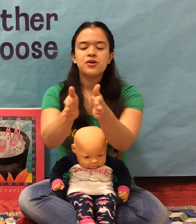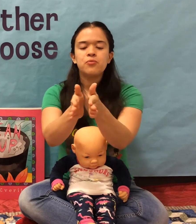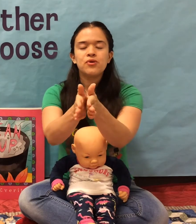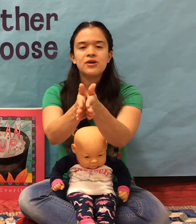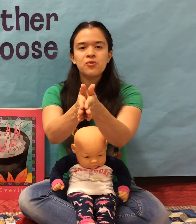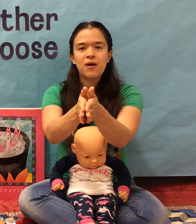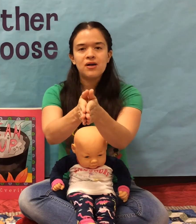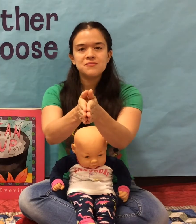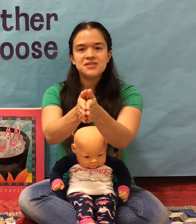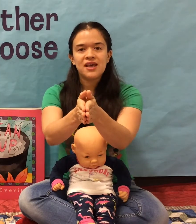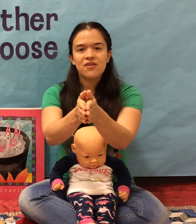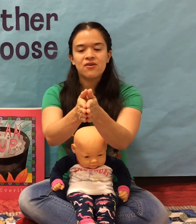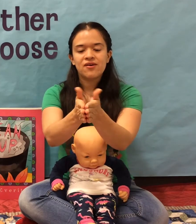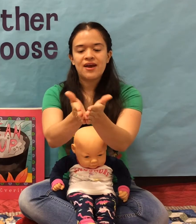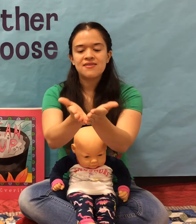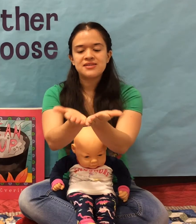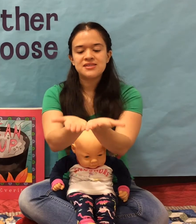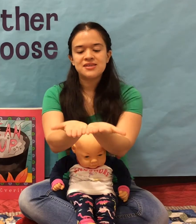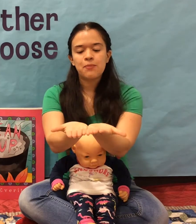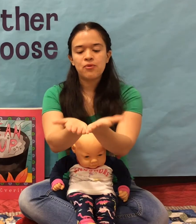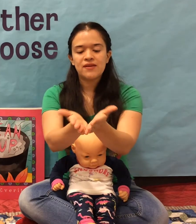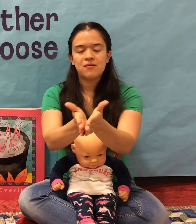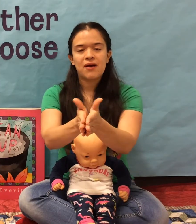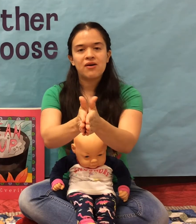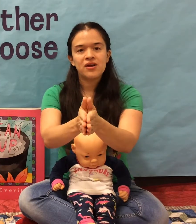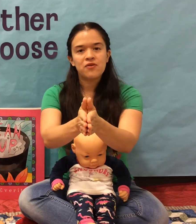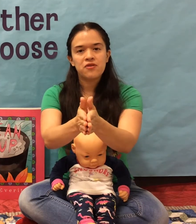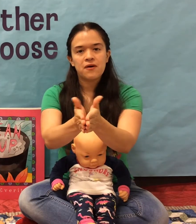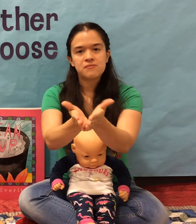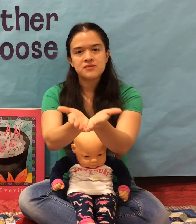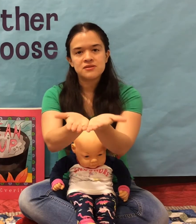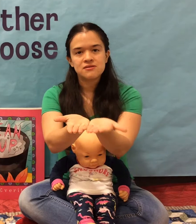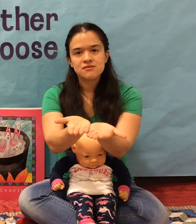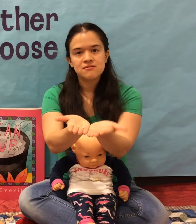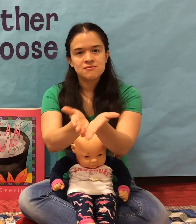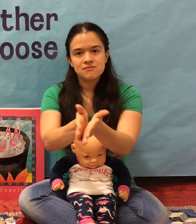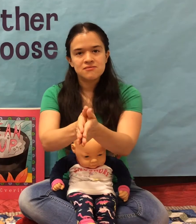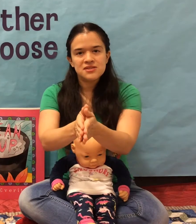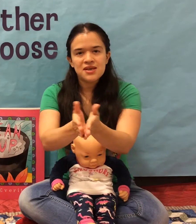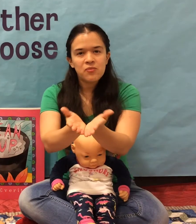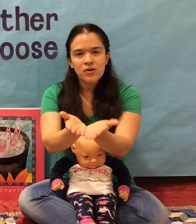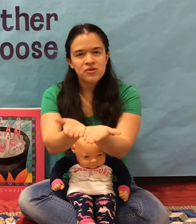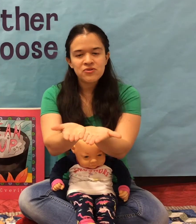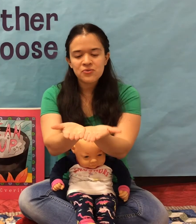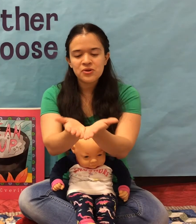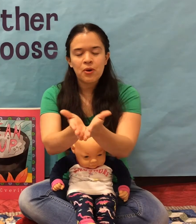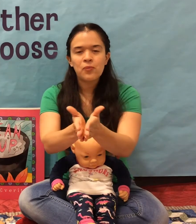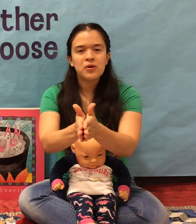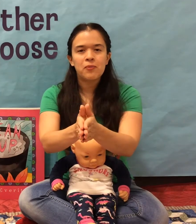going to bring your palms together and then separate them out at the thumbs, the same way you do when you open a